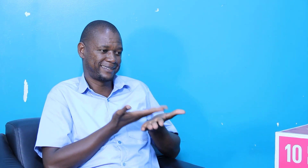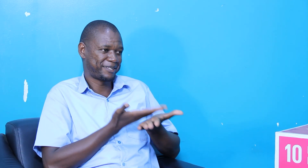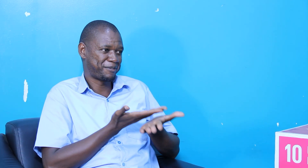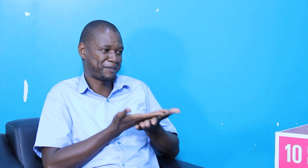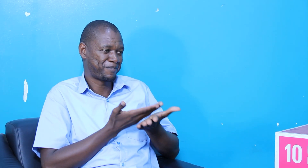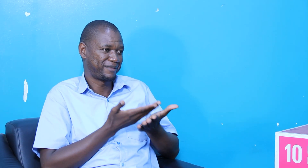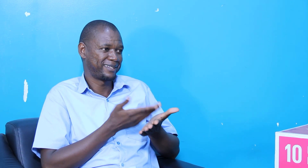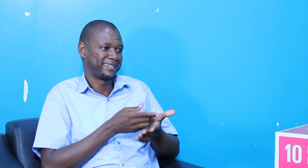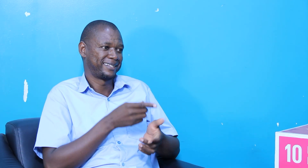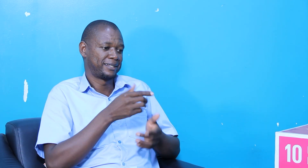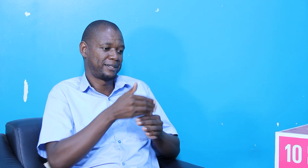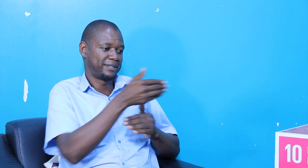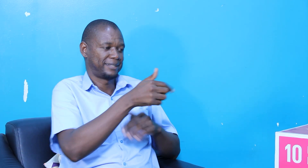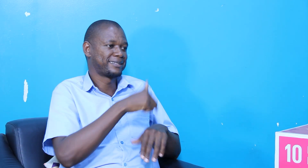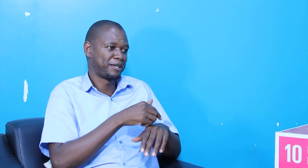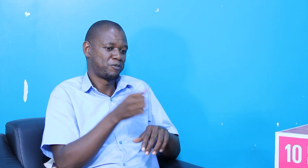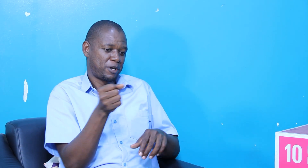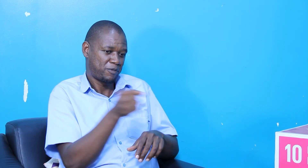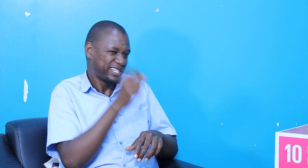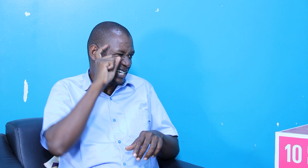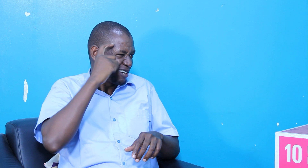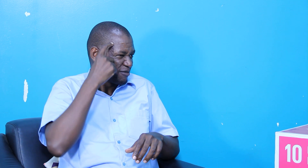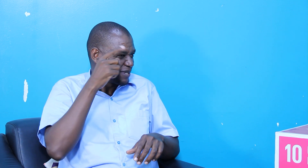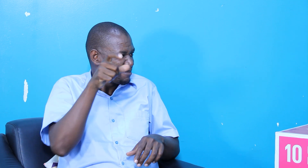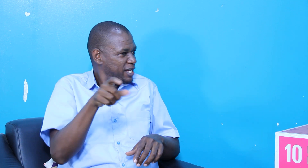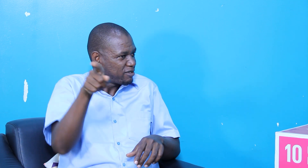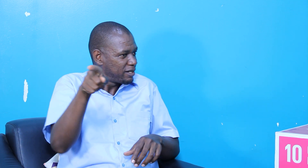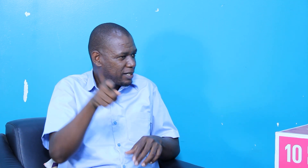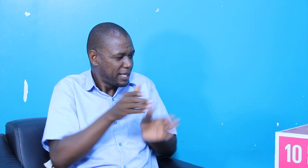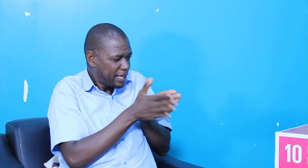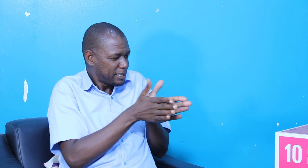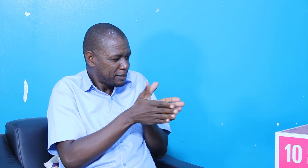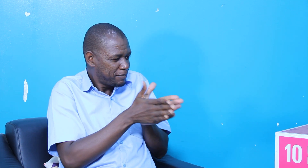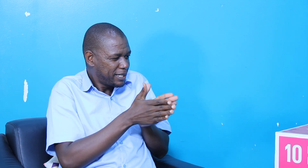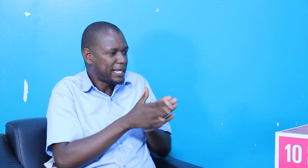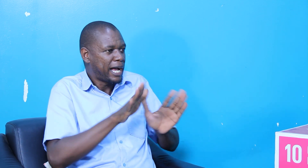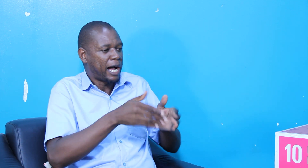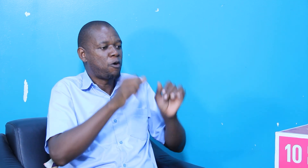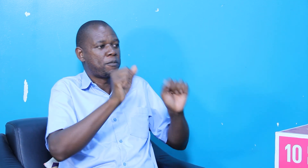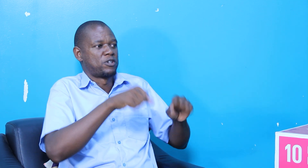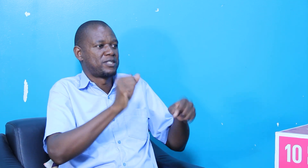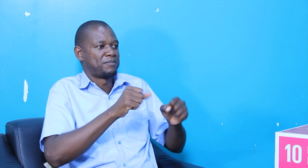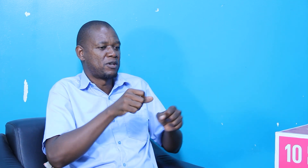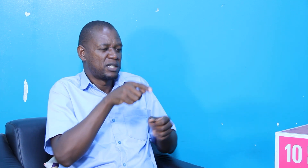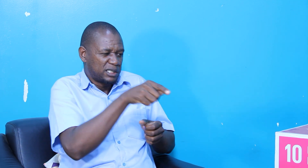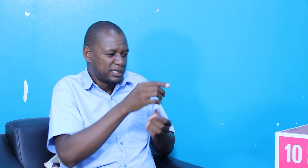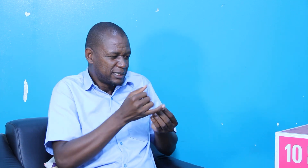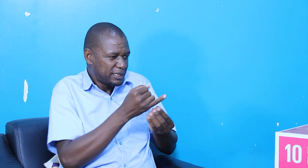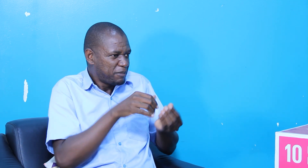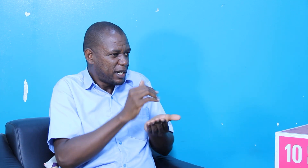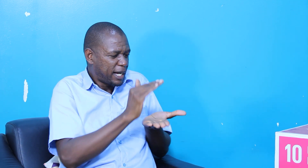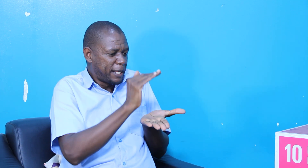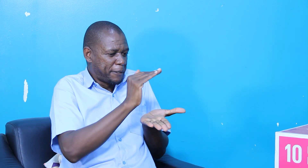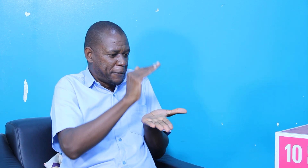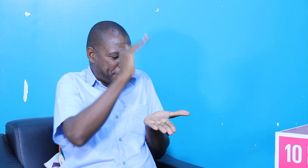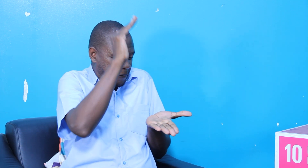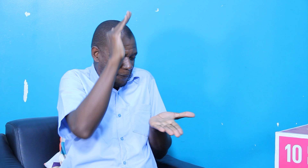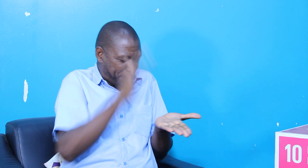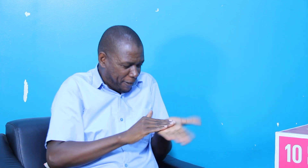Wow, that's a very good question. But I request next time you appoint a government person who can